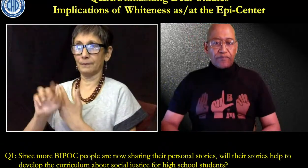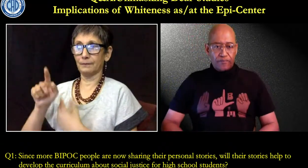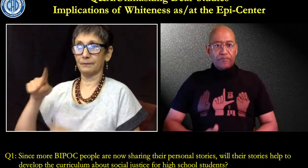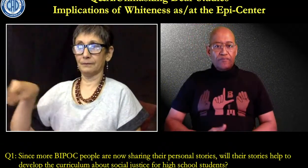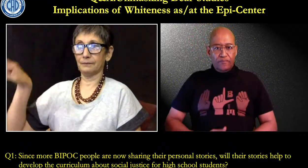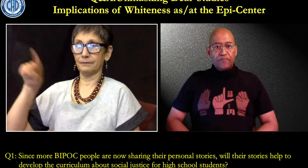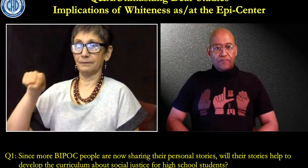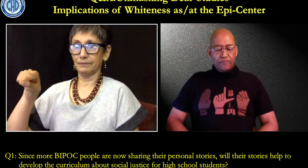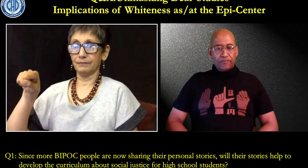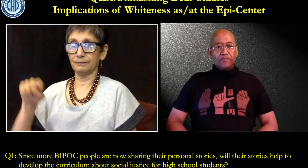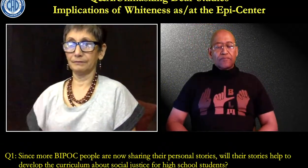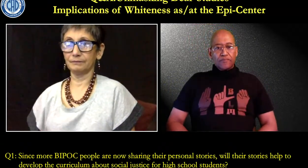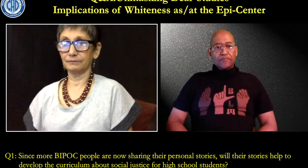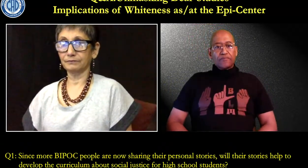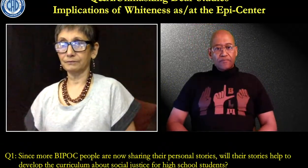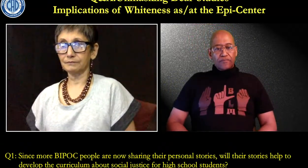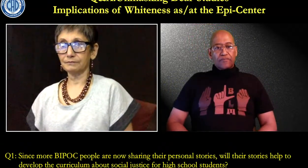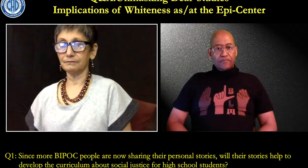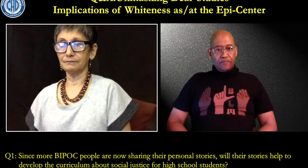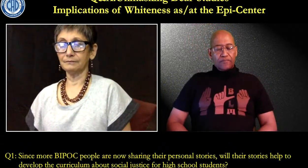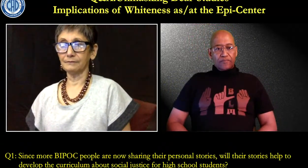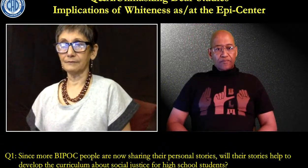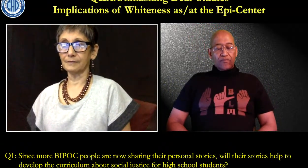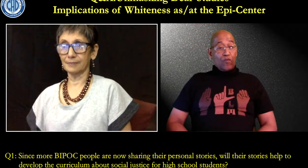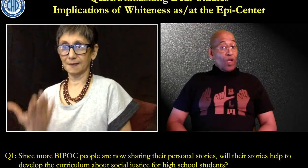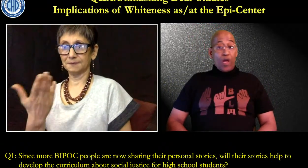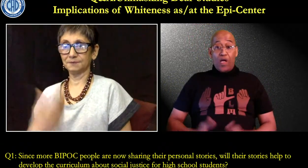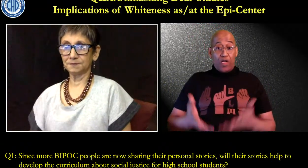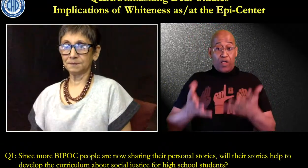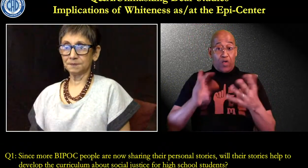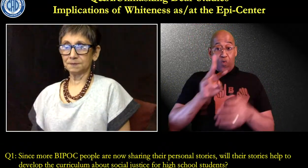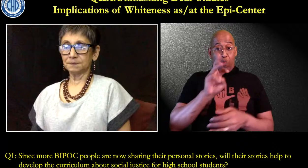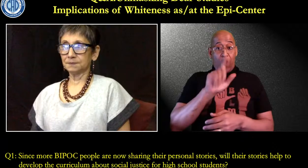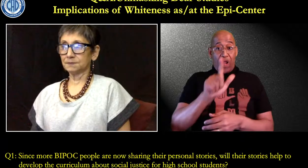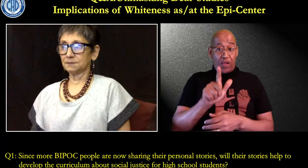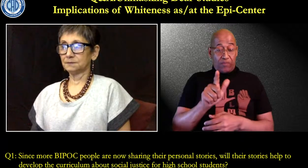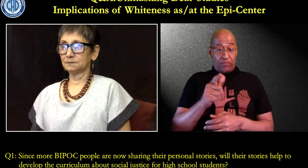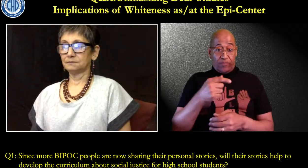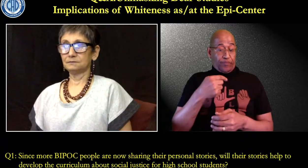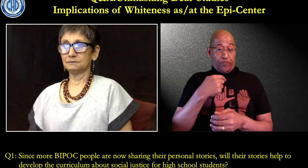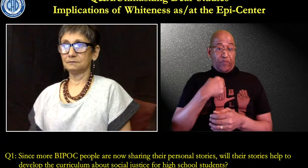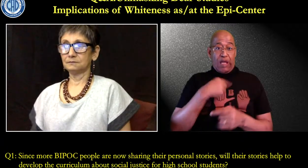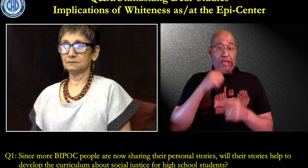for those students? So if it's included into their curriculum?